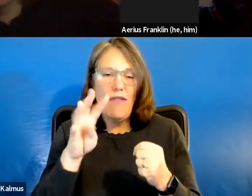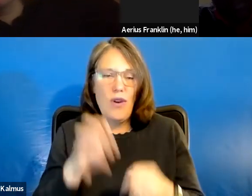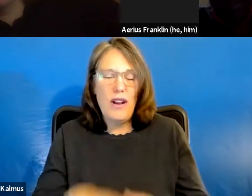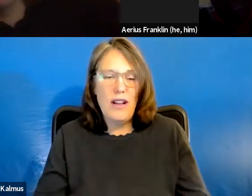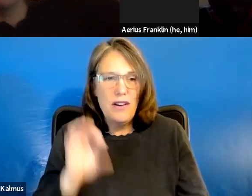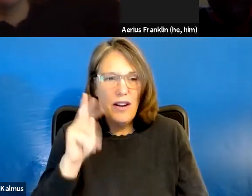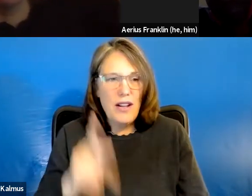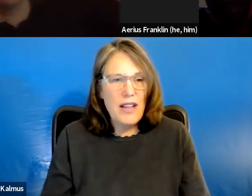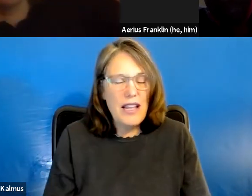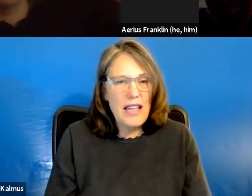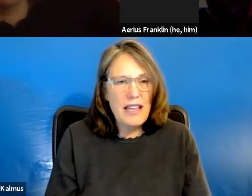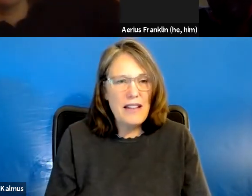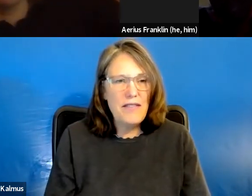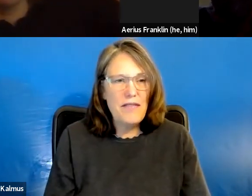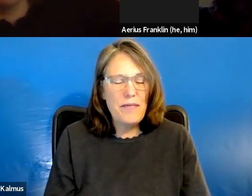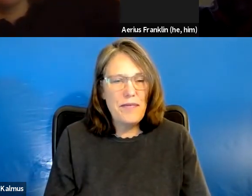Oh boy. All right.